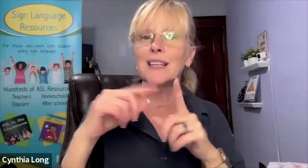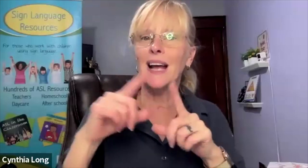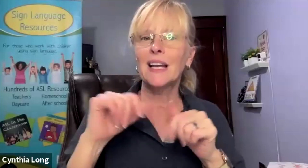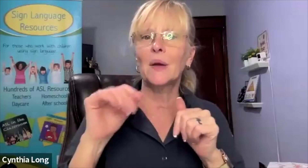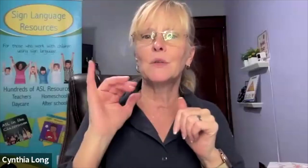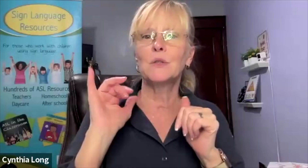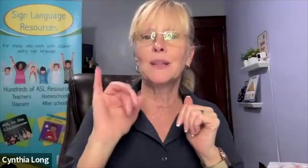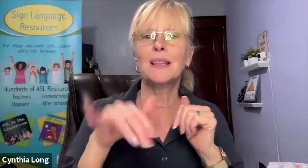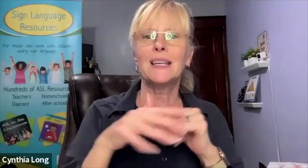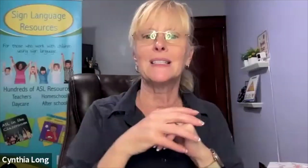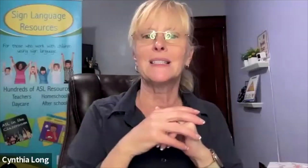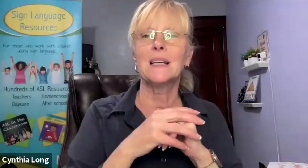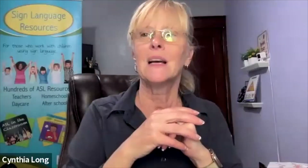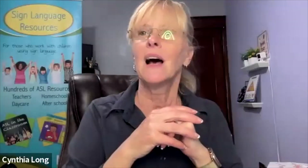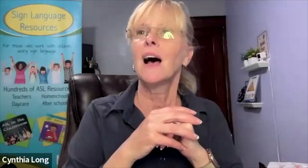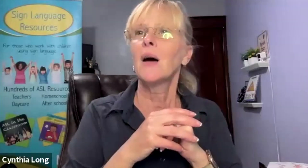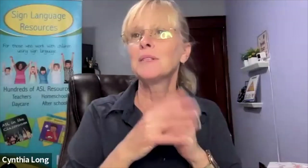sign language with this? So